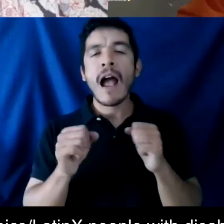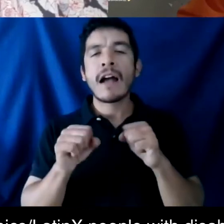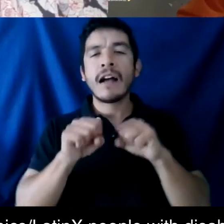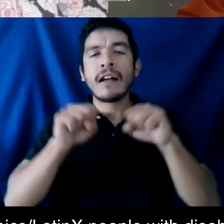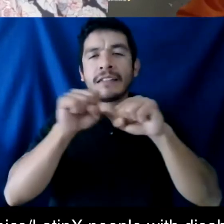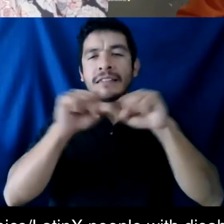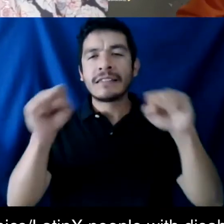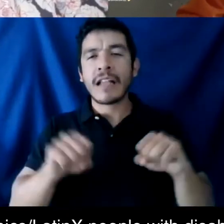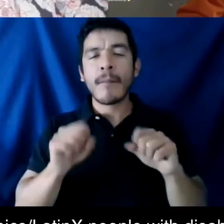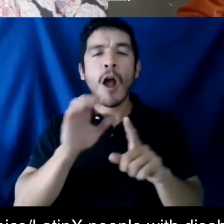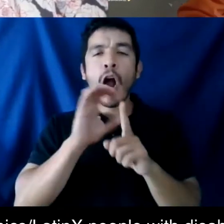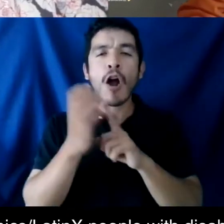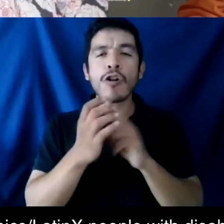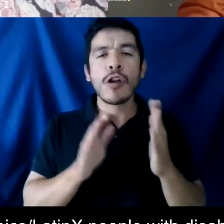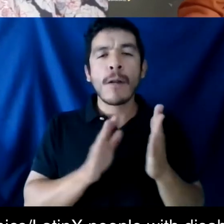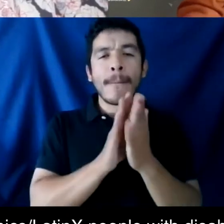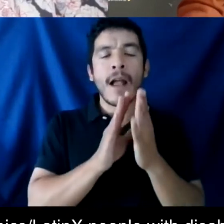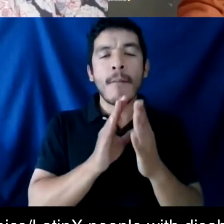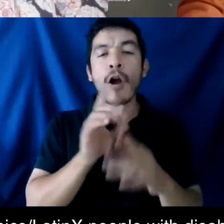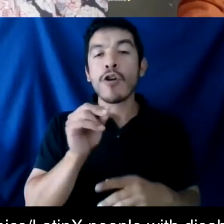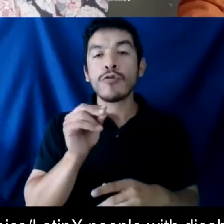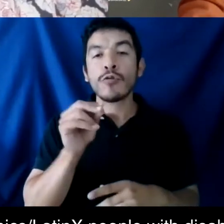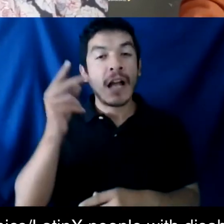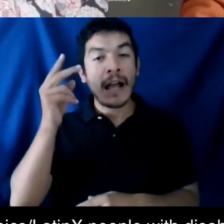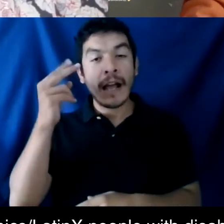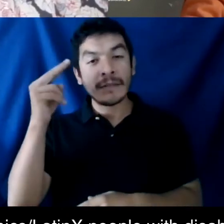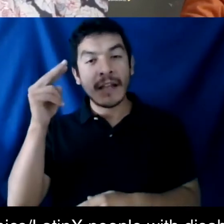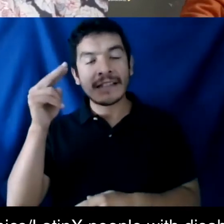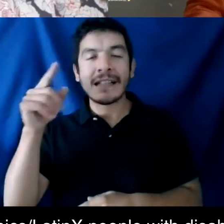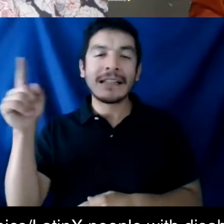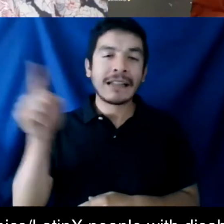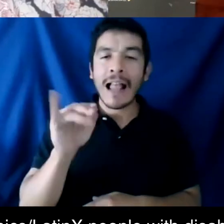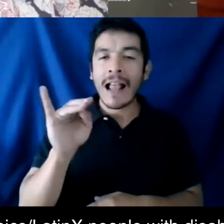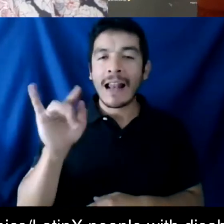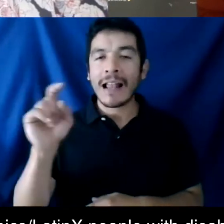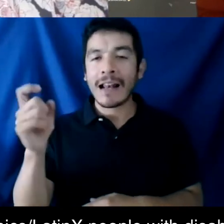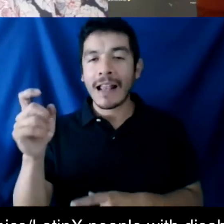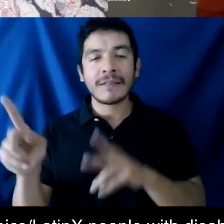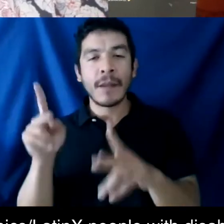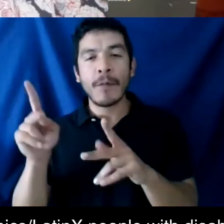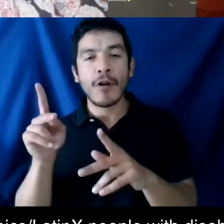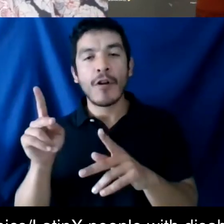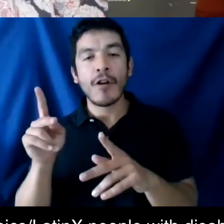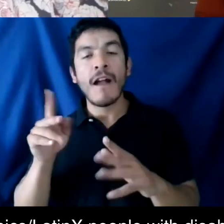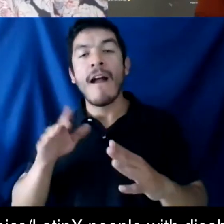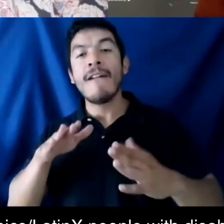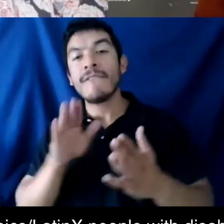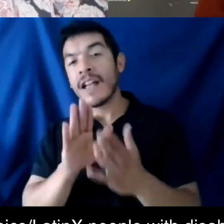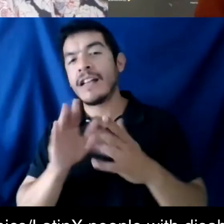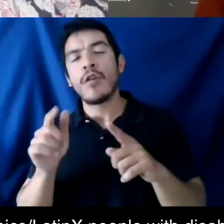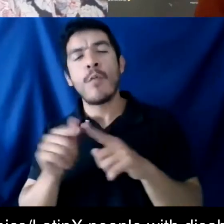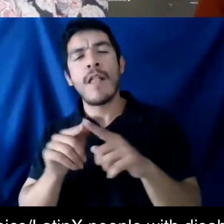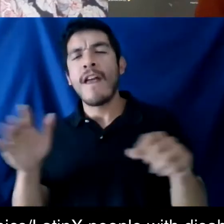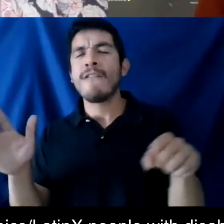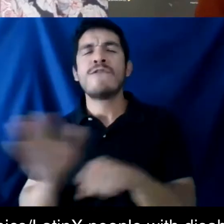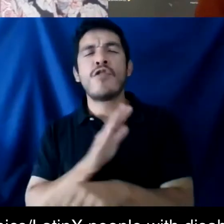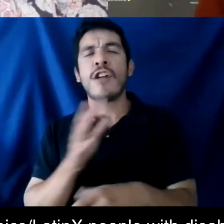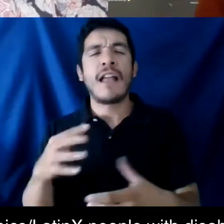barriers do Hispanics / Latinx people with disabilities face to full inclusion in